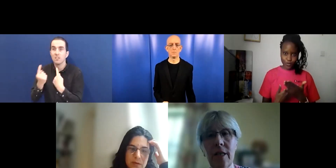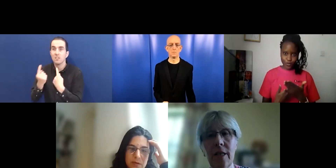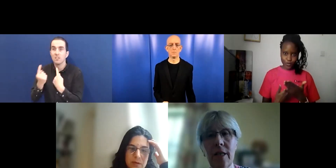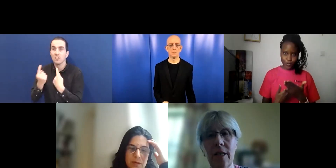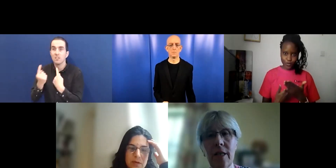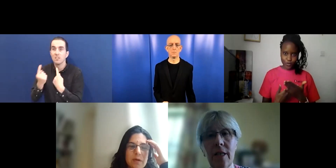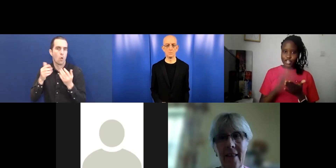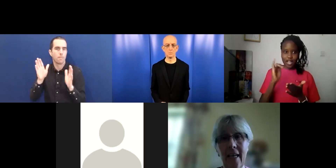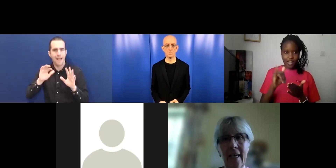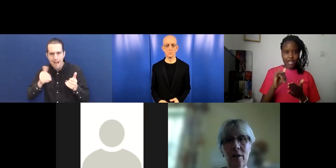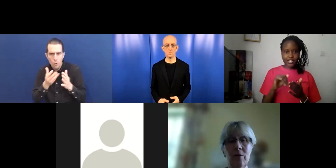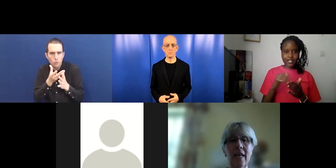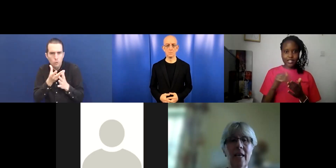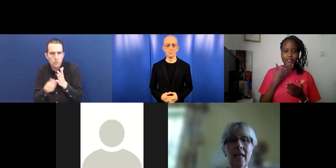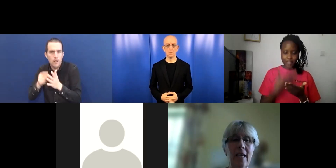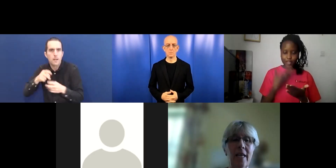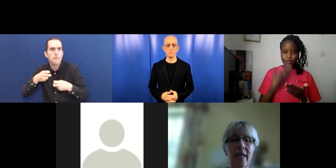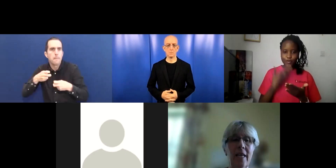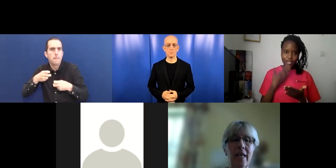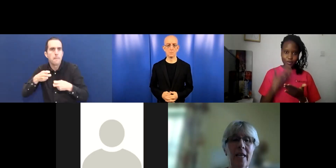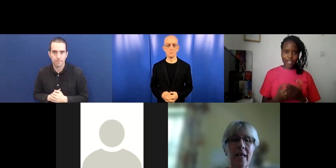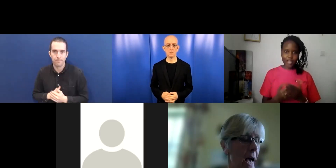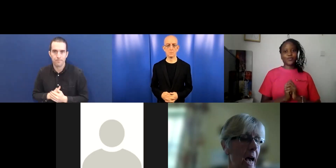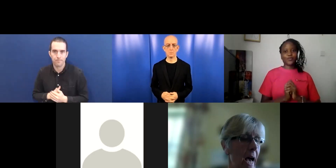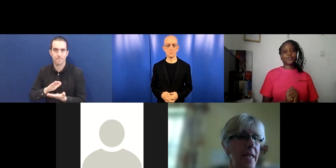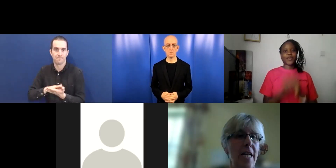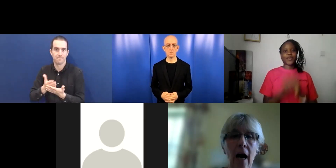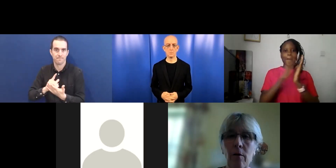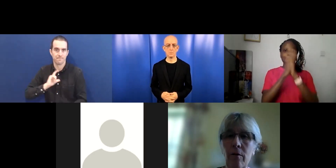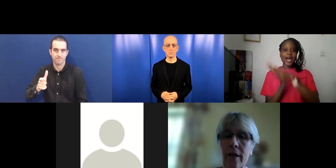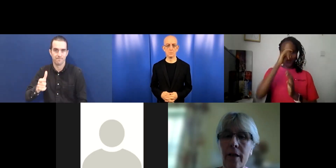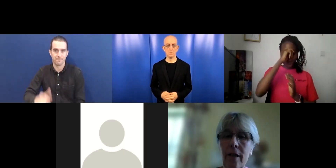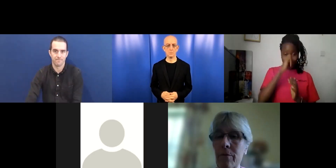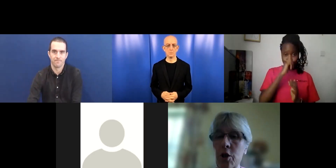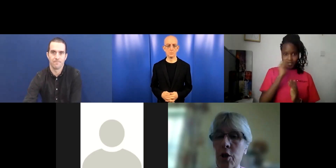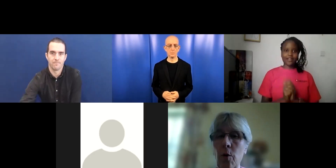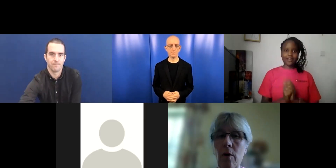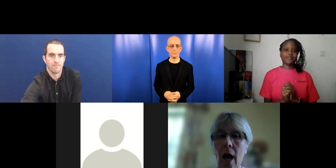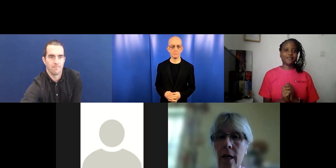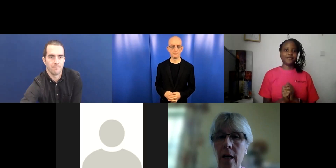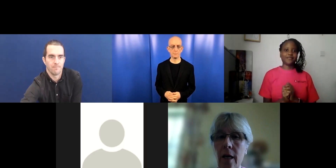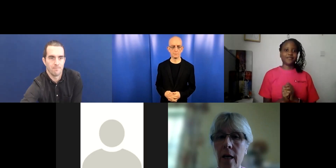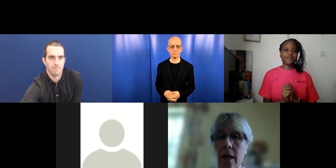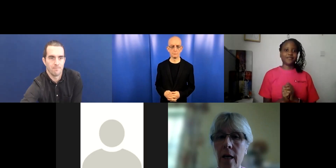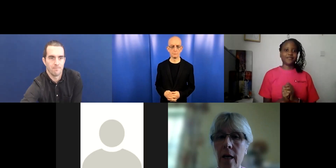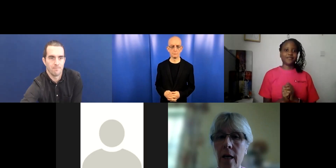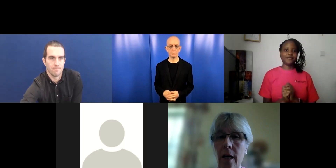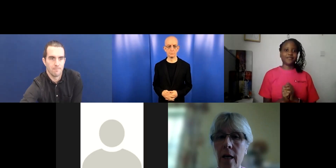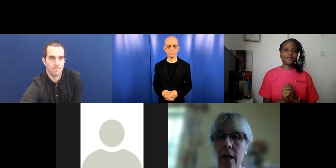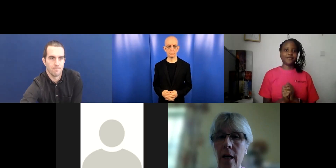with us as well. Thank you. Thank you, Zainab. And now to our last